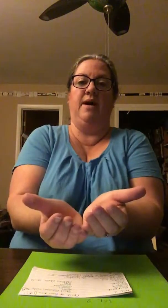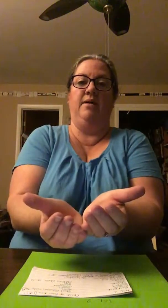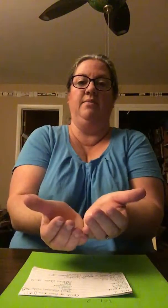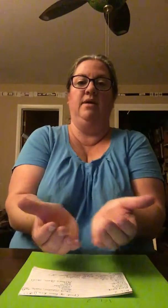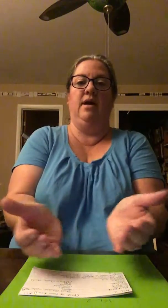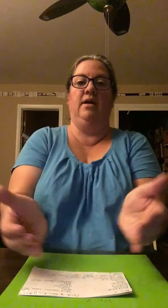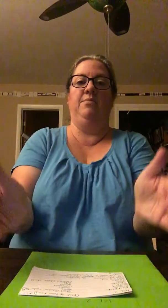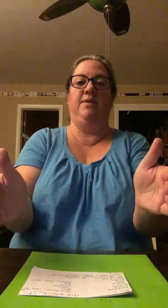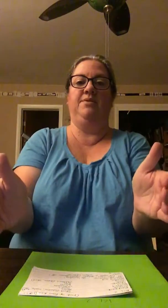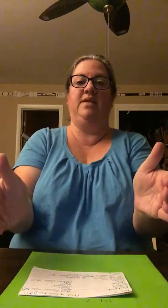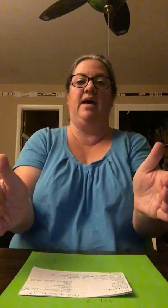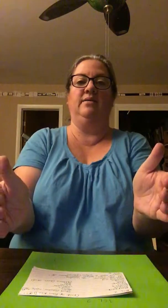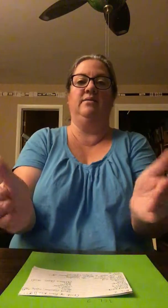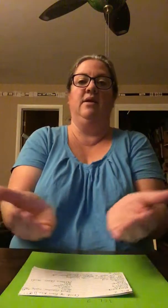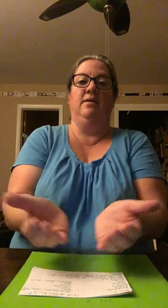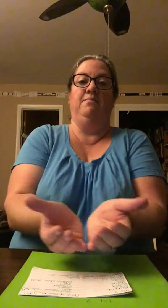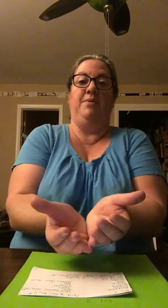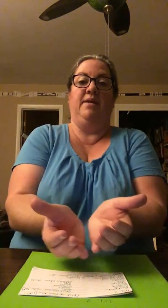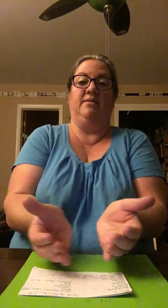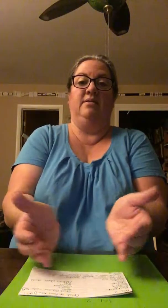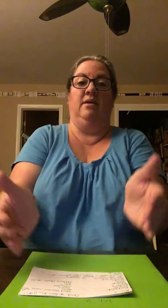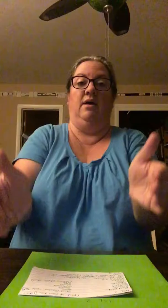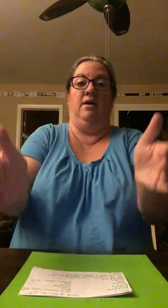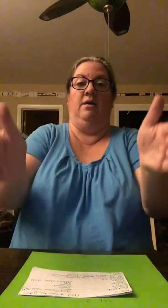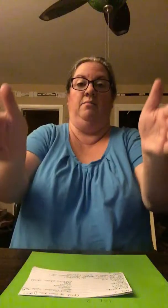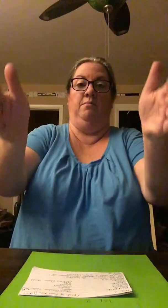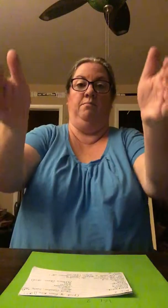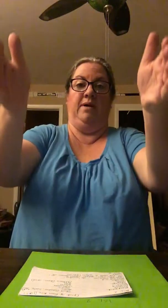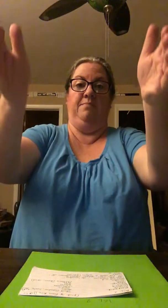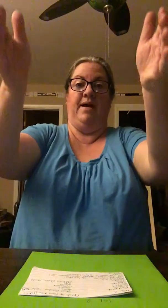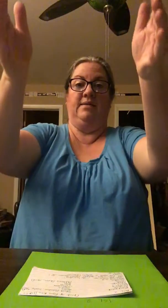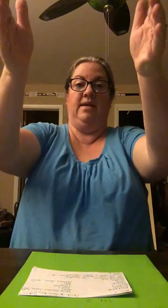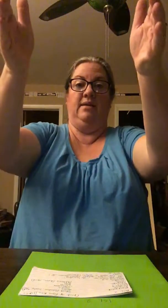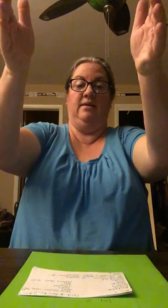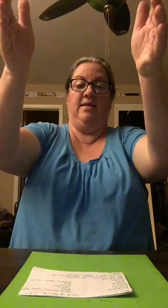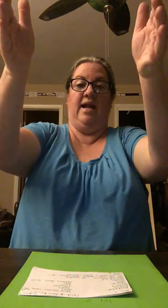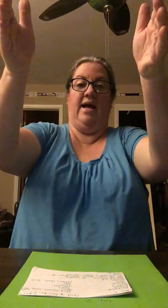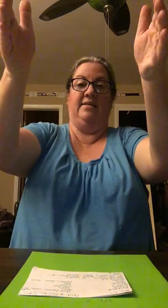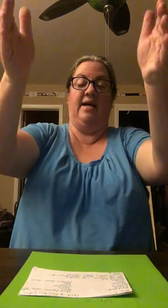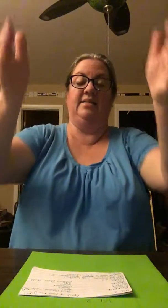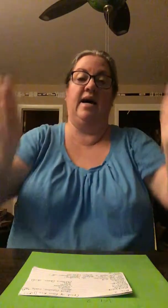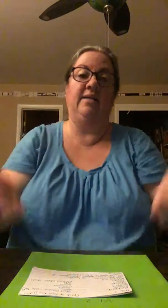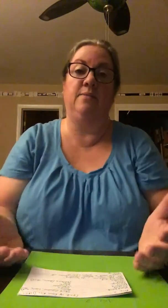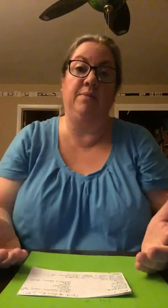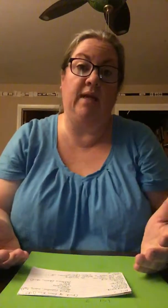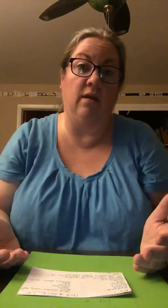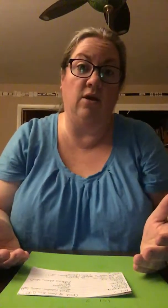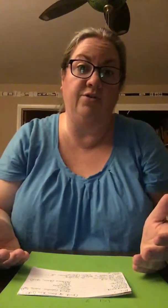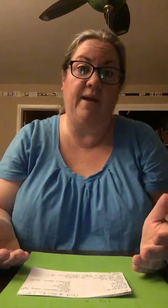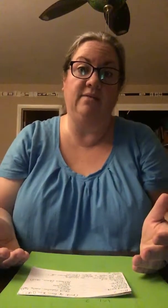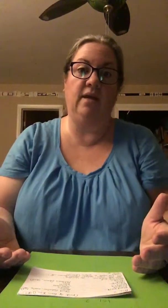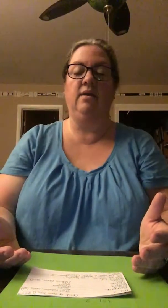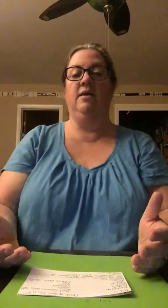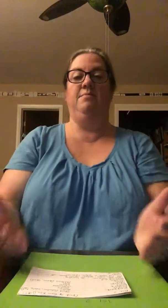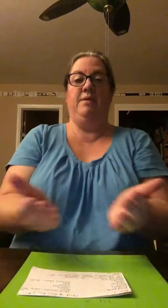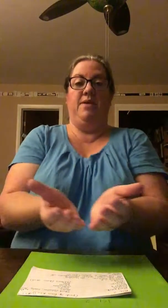bottom and coming up the sides. Maybe it's a big basket that has high sides, maybe like a laundry basket. Maybe it's